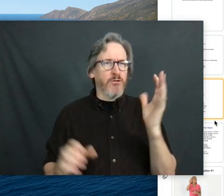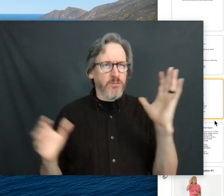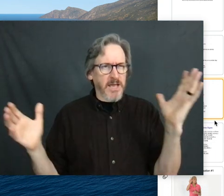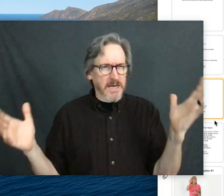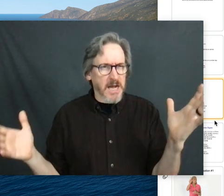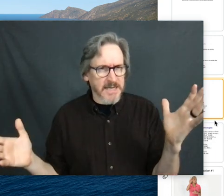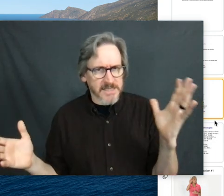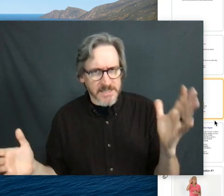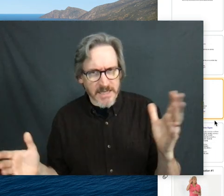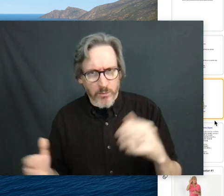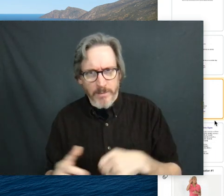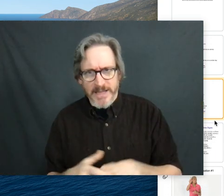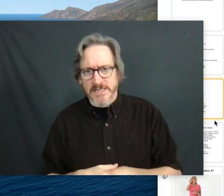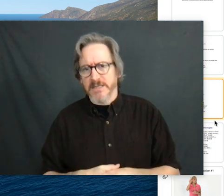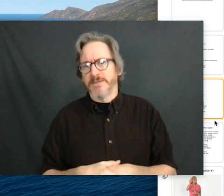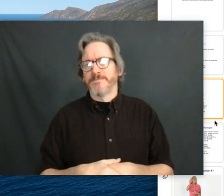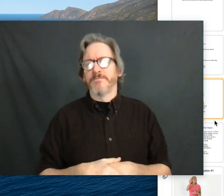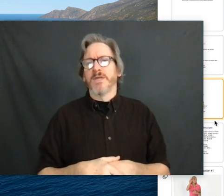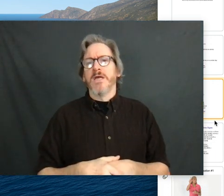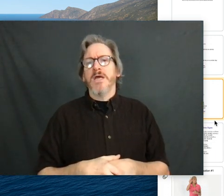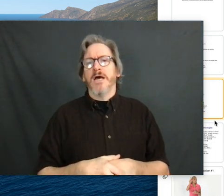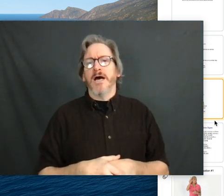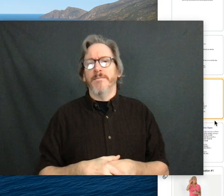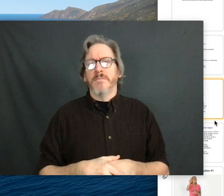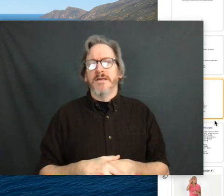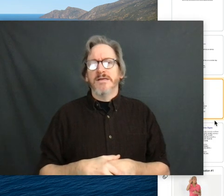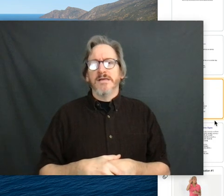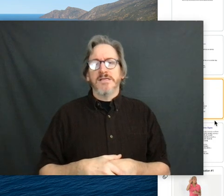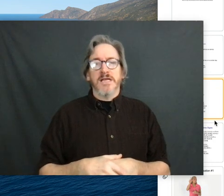but in general, in context, it will make sense.